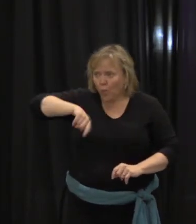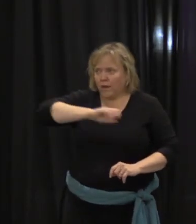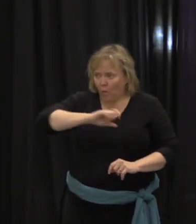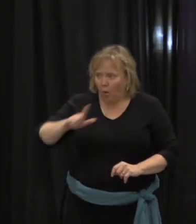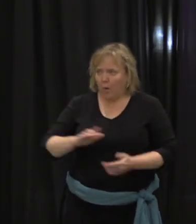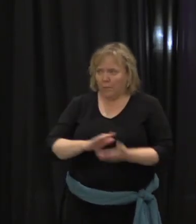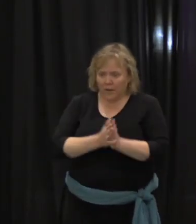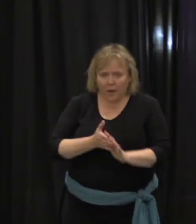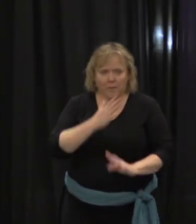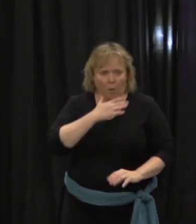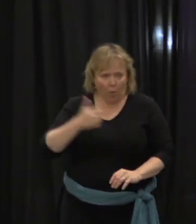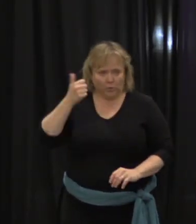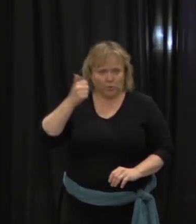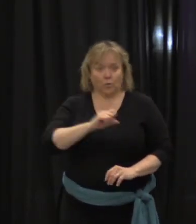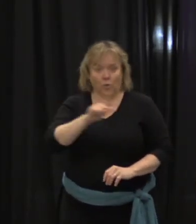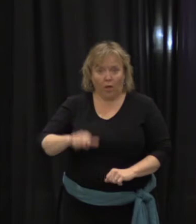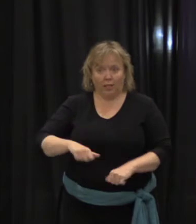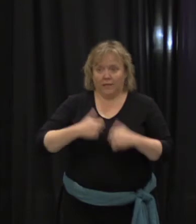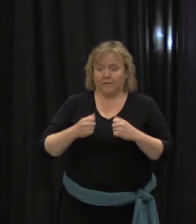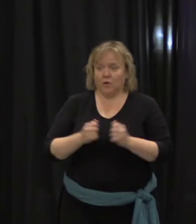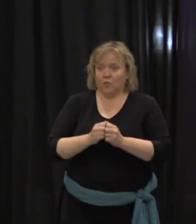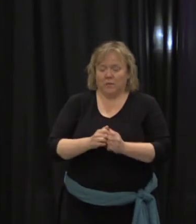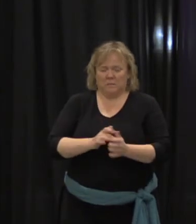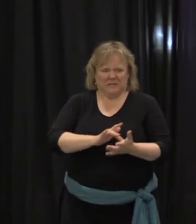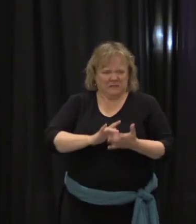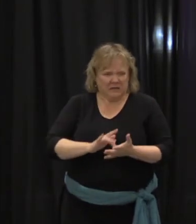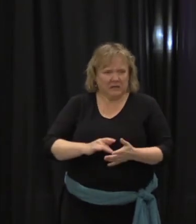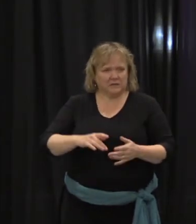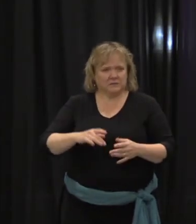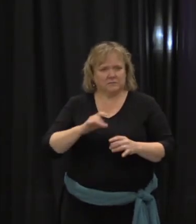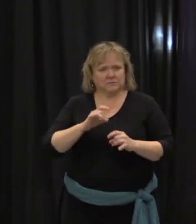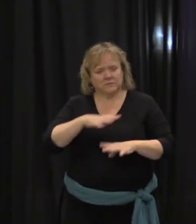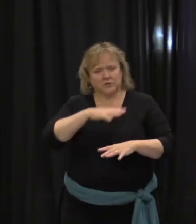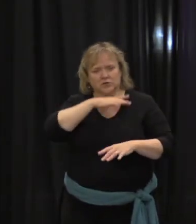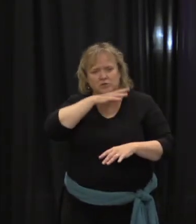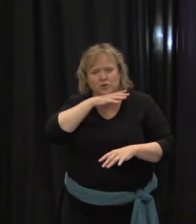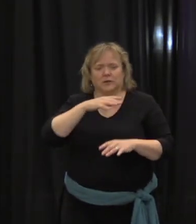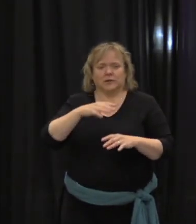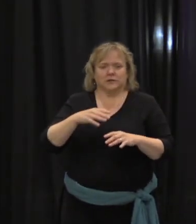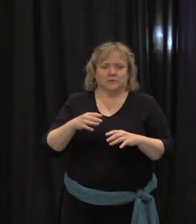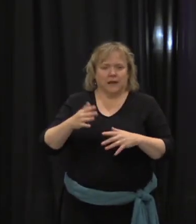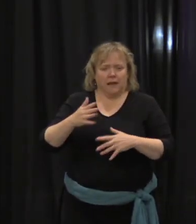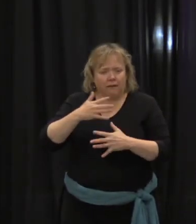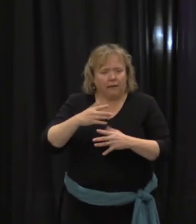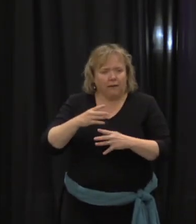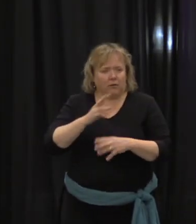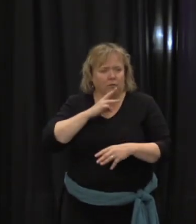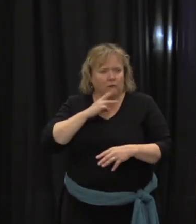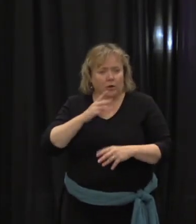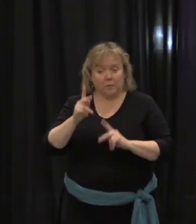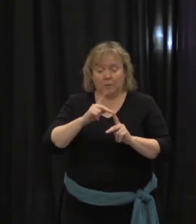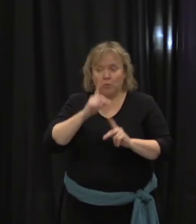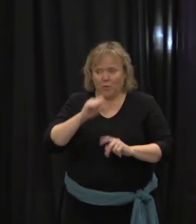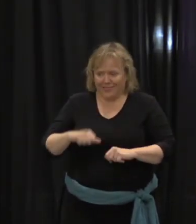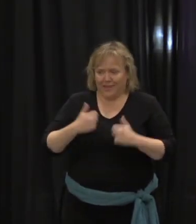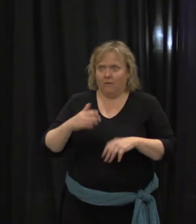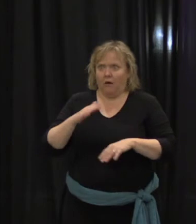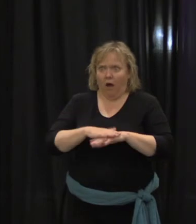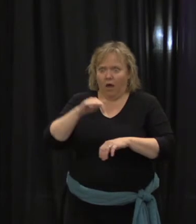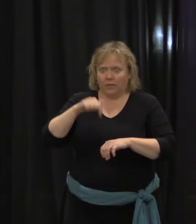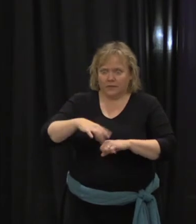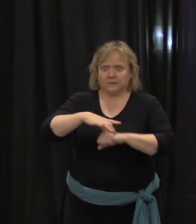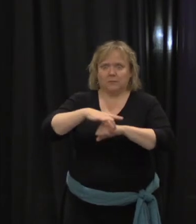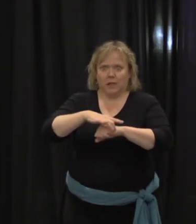violent, toxic, and polluted conditions. Every single person on the planet should be invested, deeply invested, in